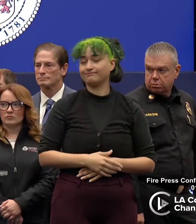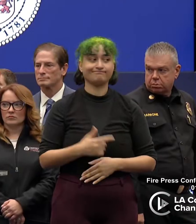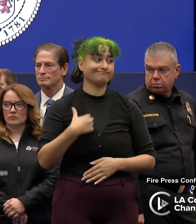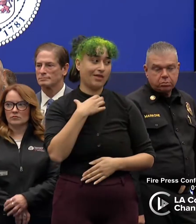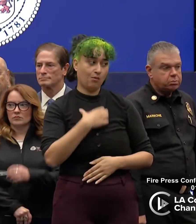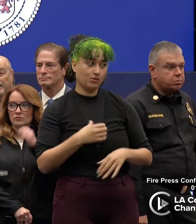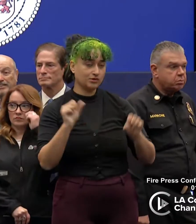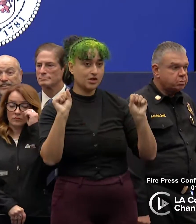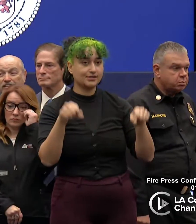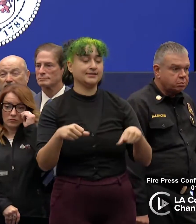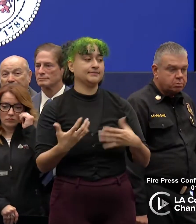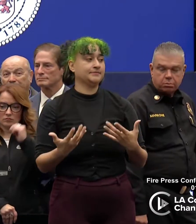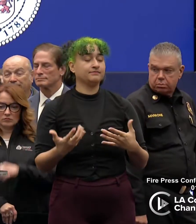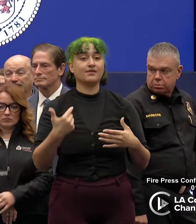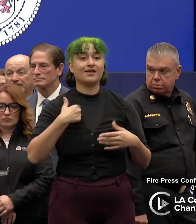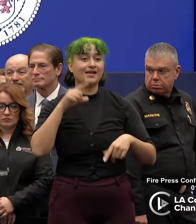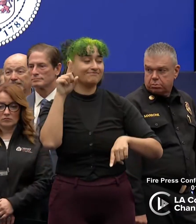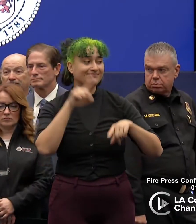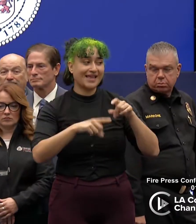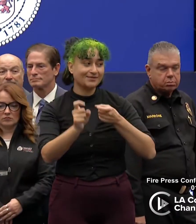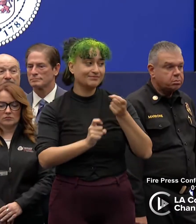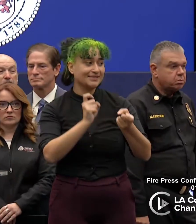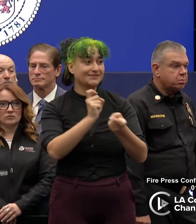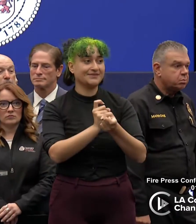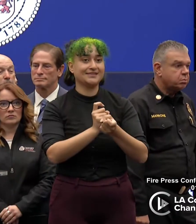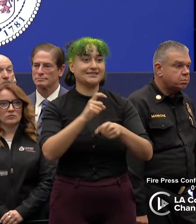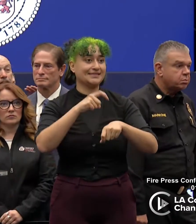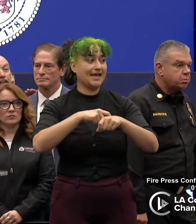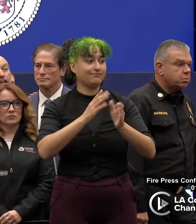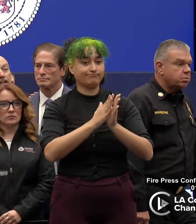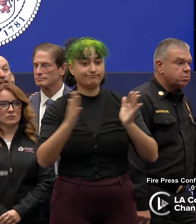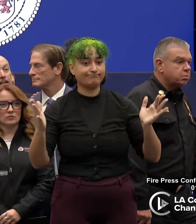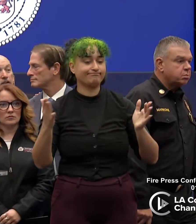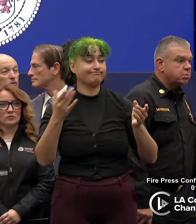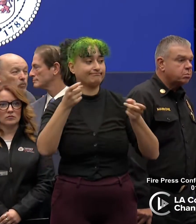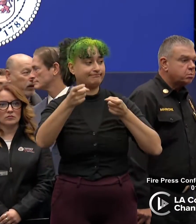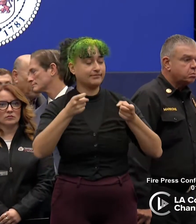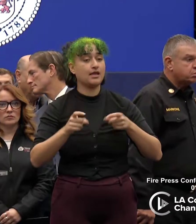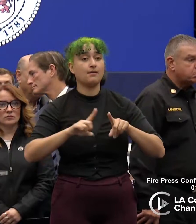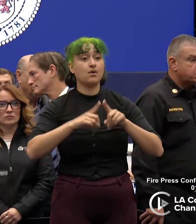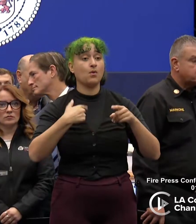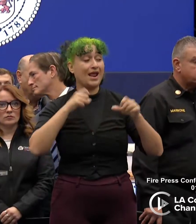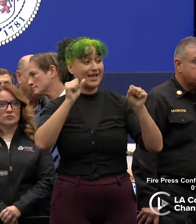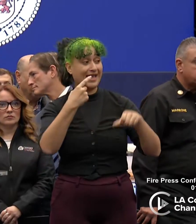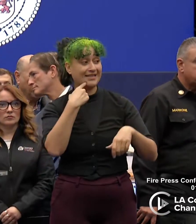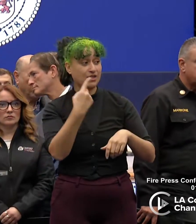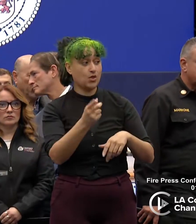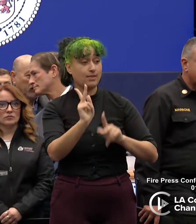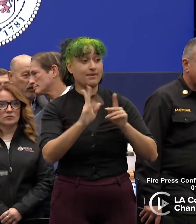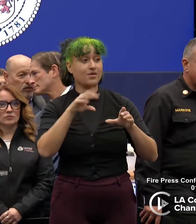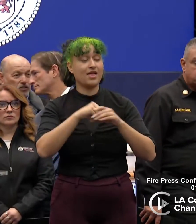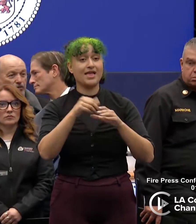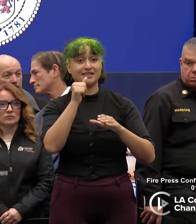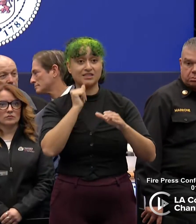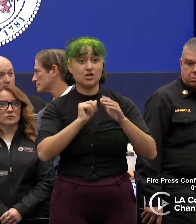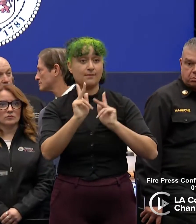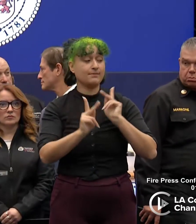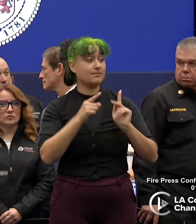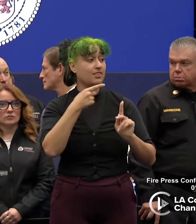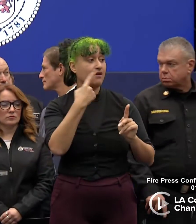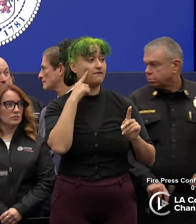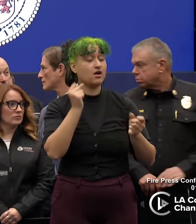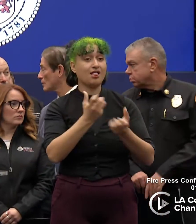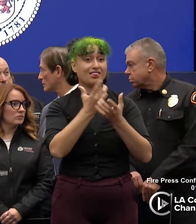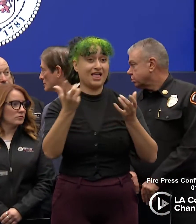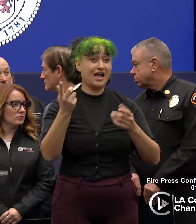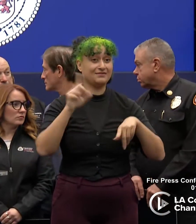wish that I could give you a timeline. I can't specifically, but what I can tell you is that the people that are in shelters, people are there for a lot